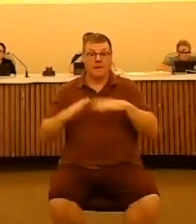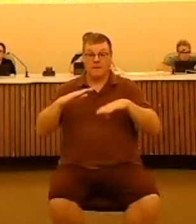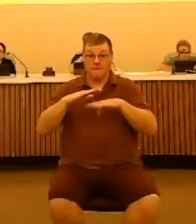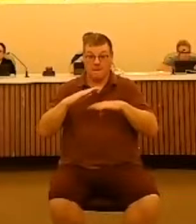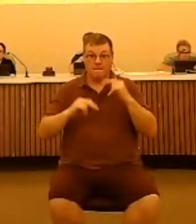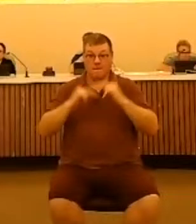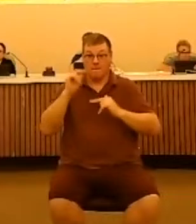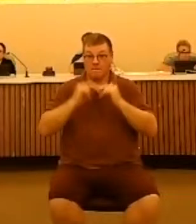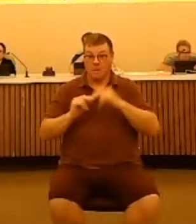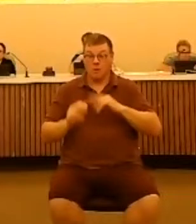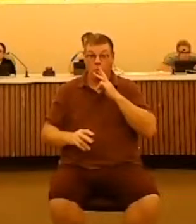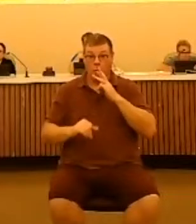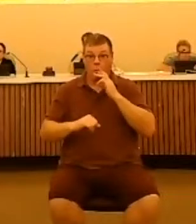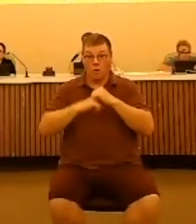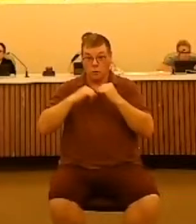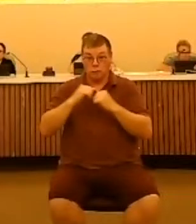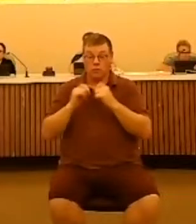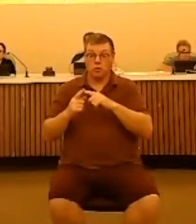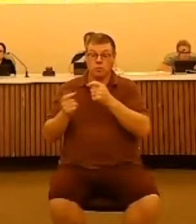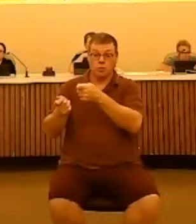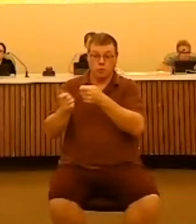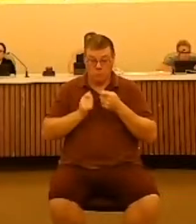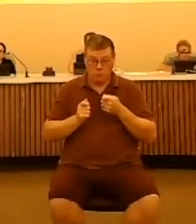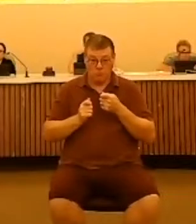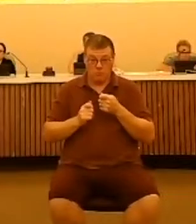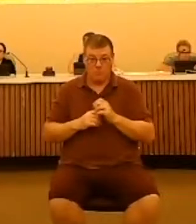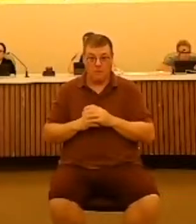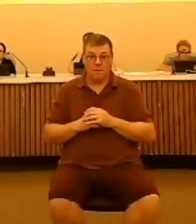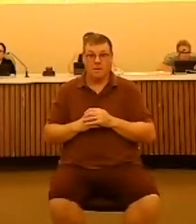the water structures to pull that away and